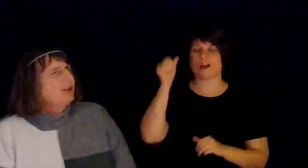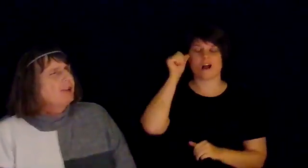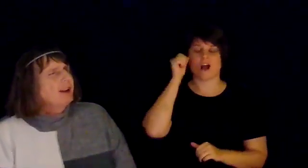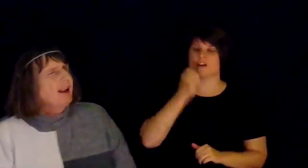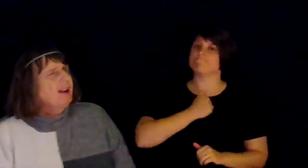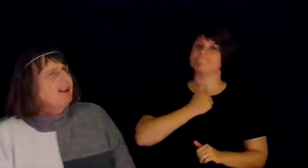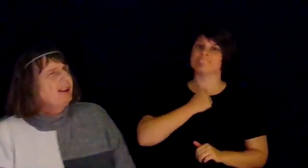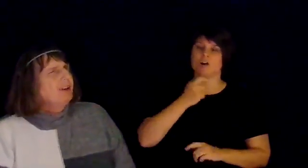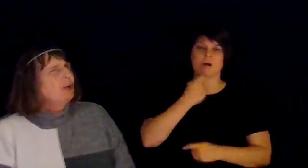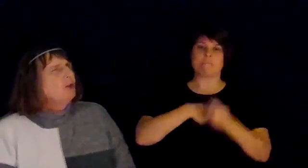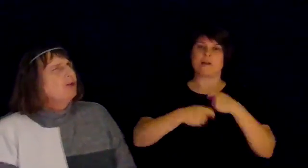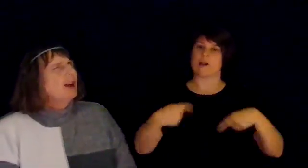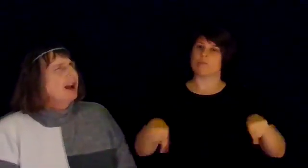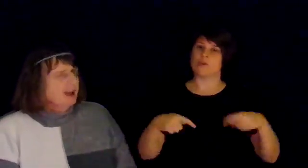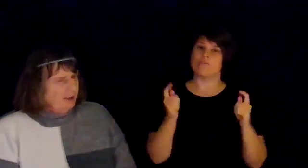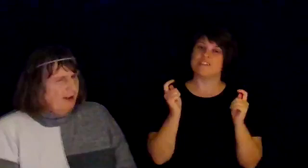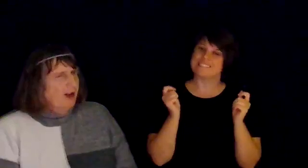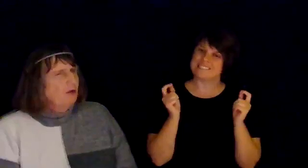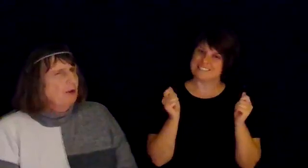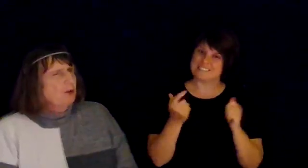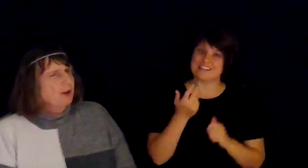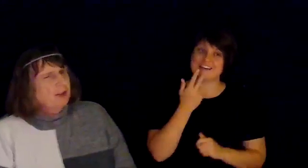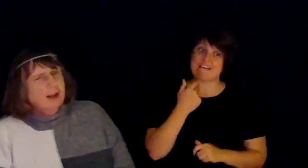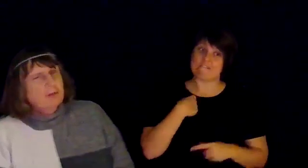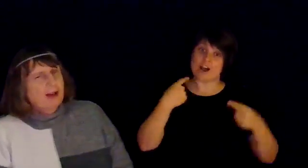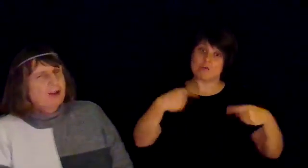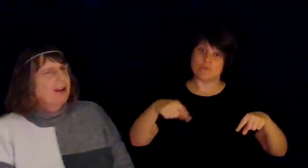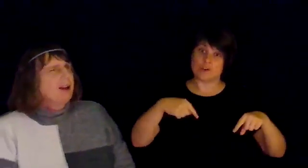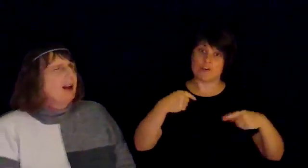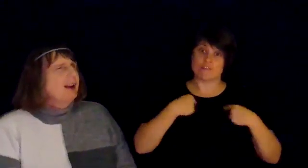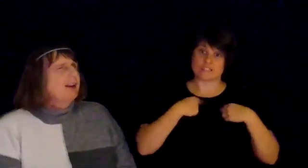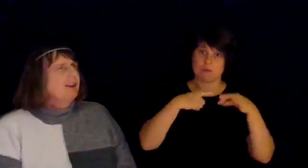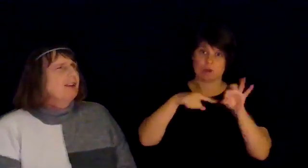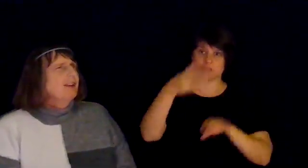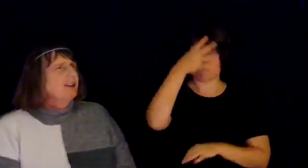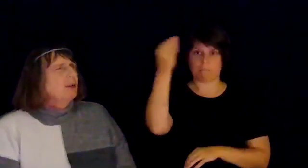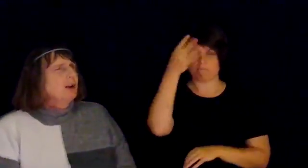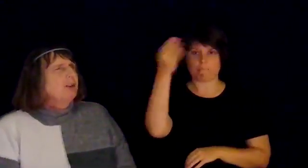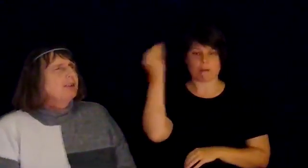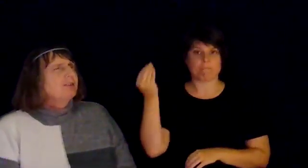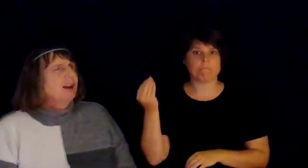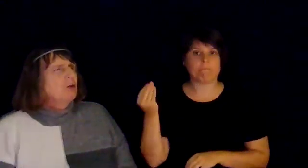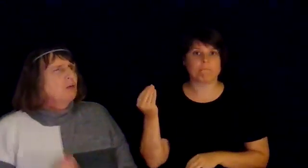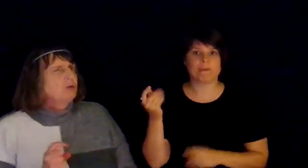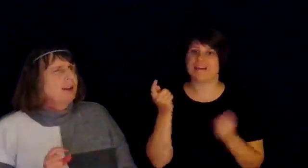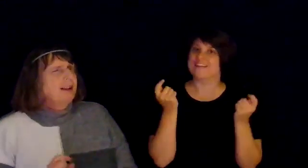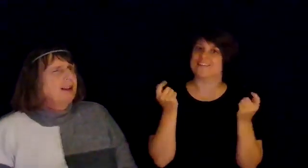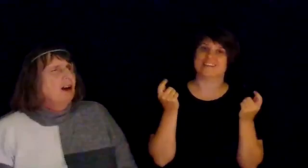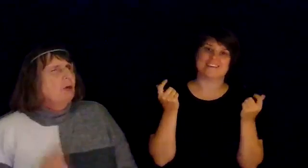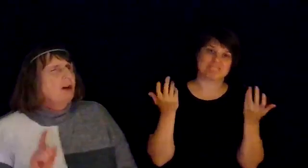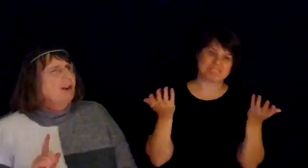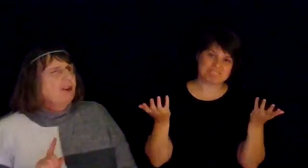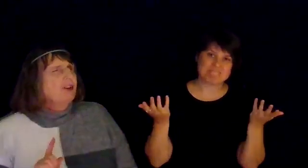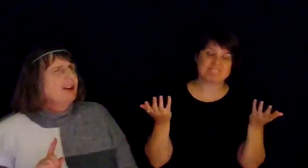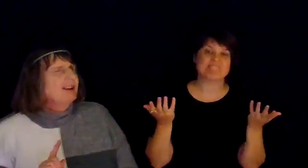is very easy to forget what you want to say about, and you only get